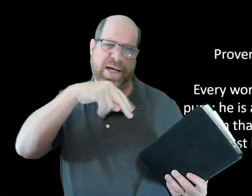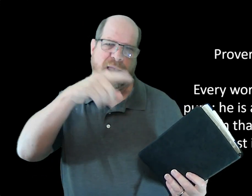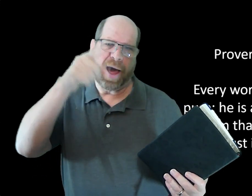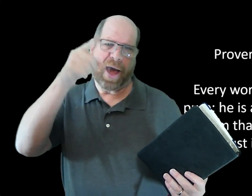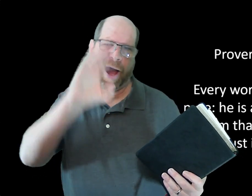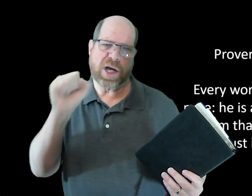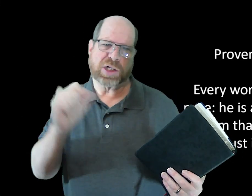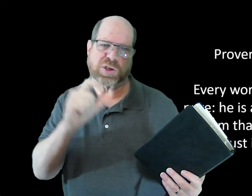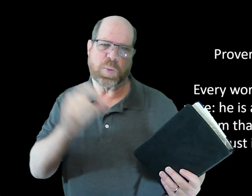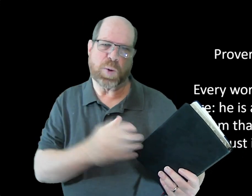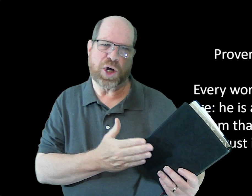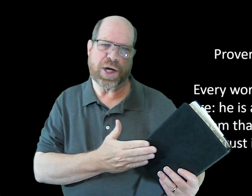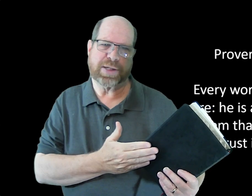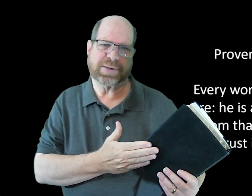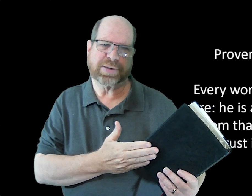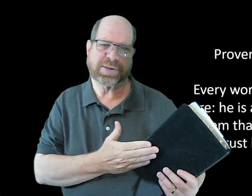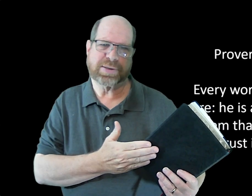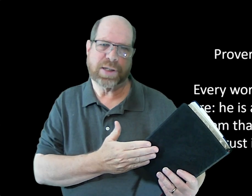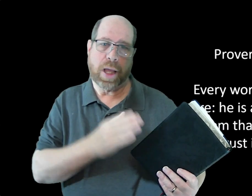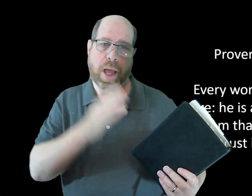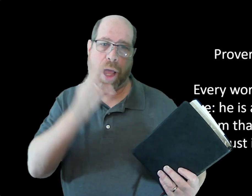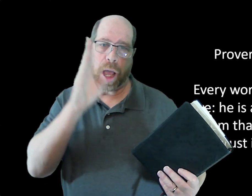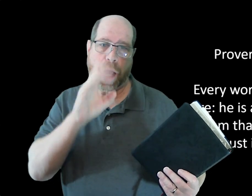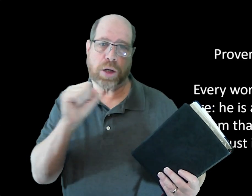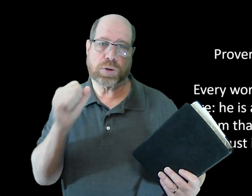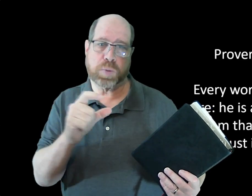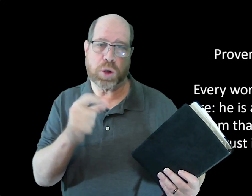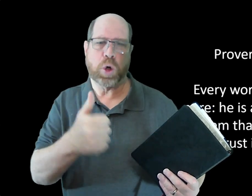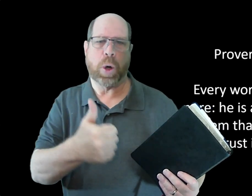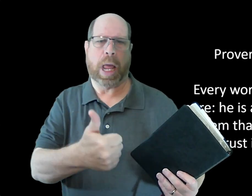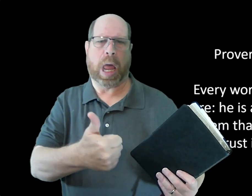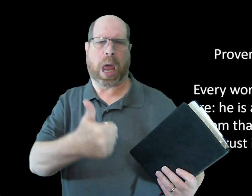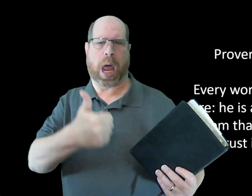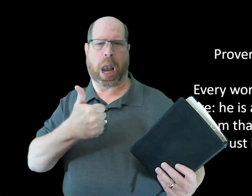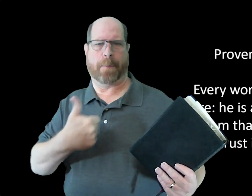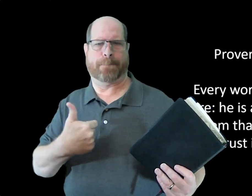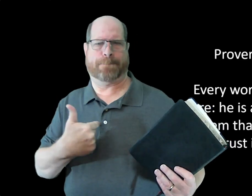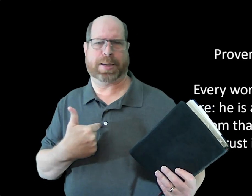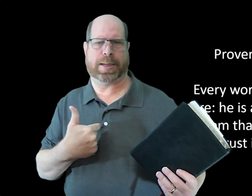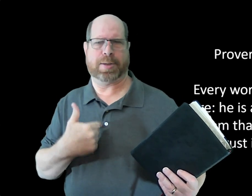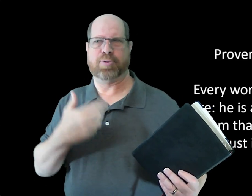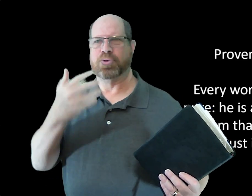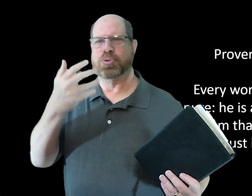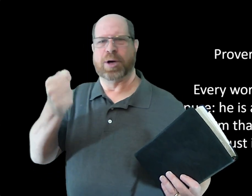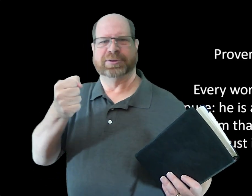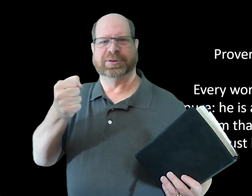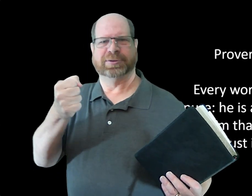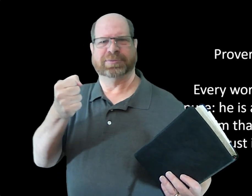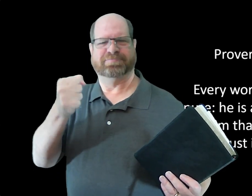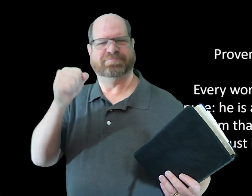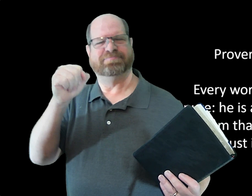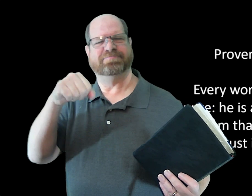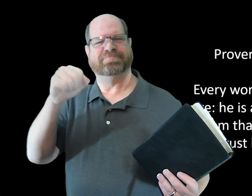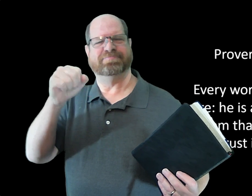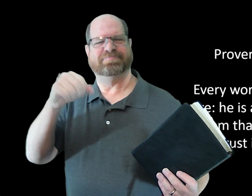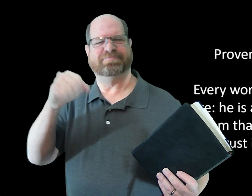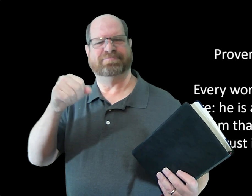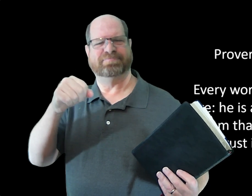with terrorism. Now Alexei will have 2 large trials, his spokeswoman tweeted. First, on extremism, in total for all episodes